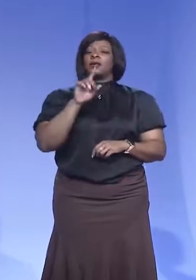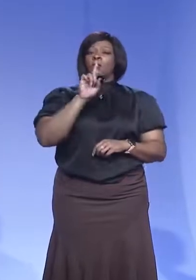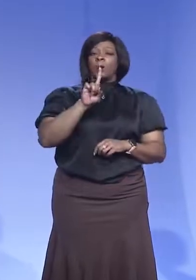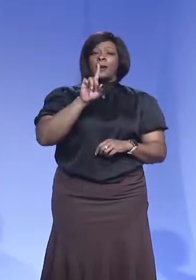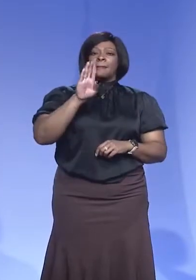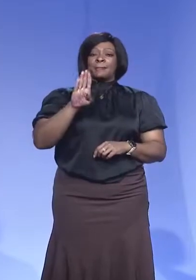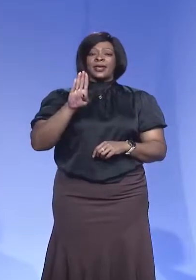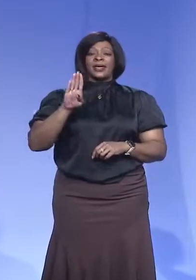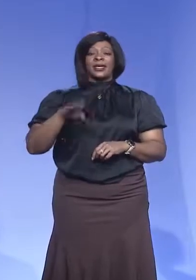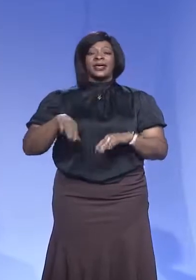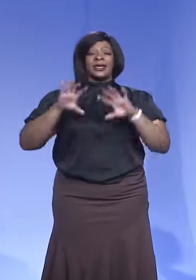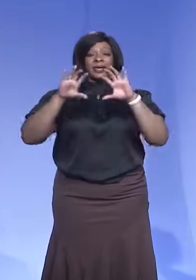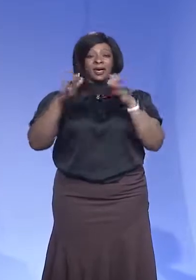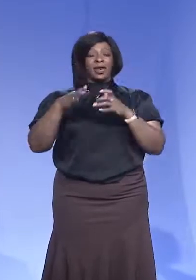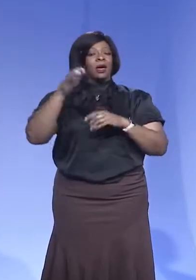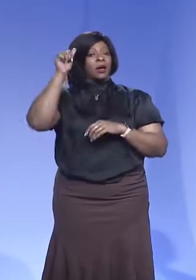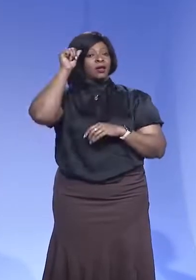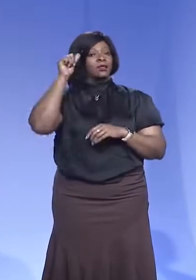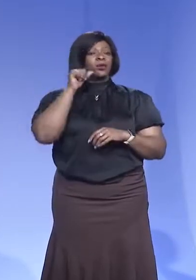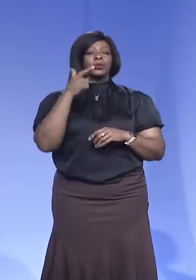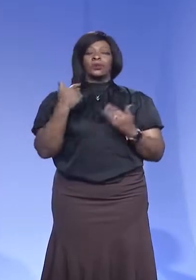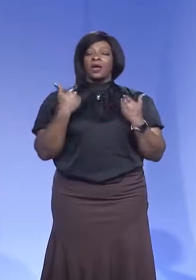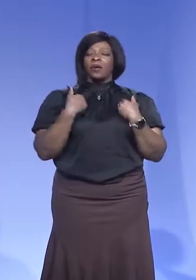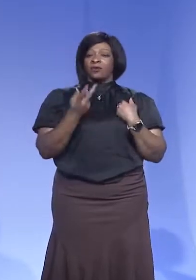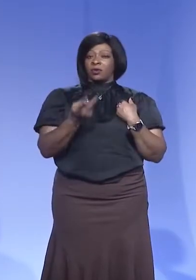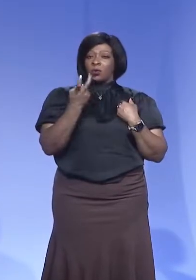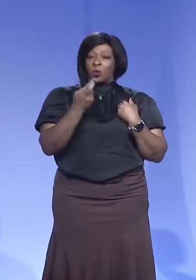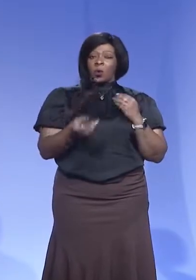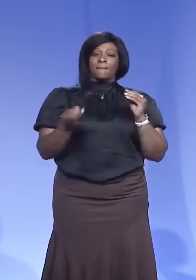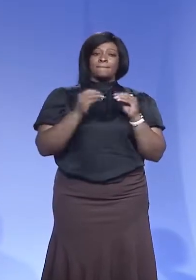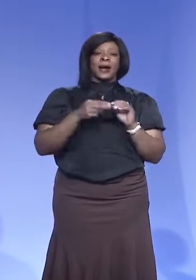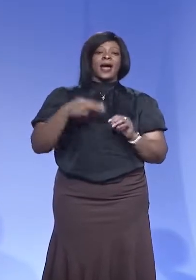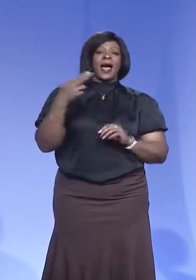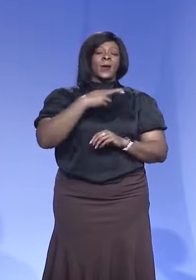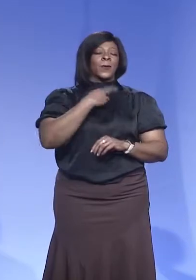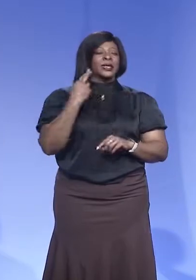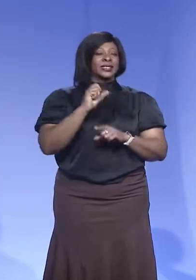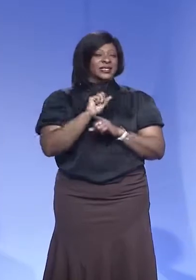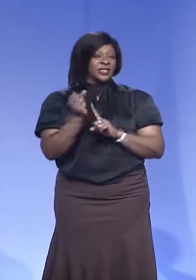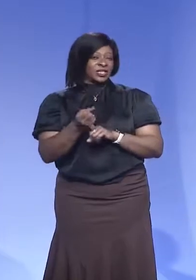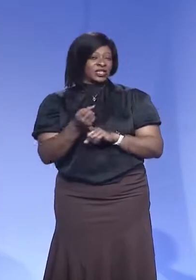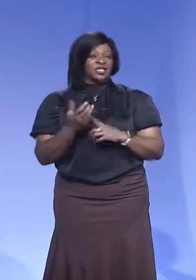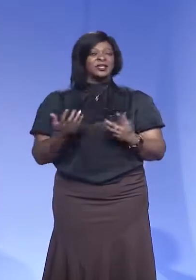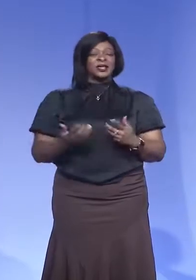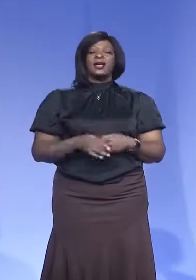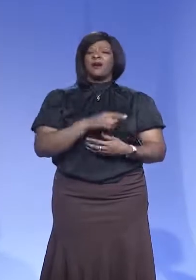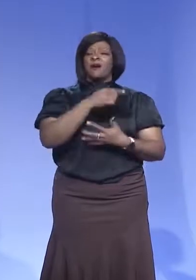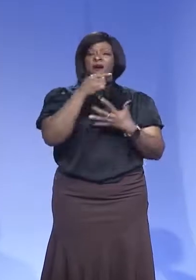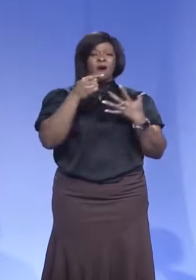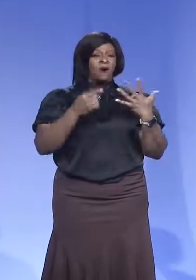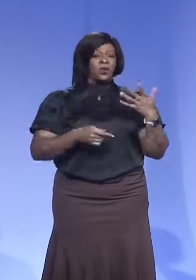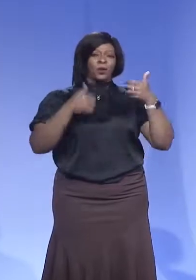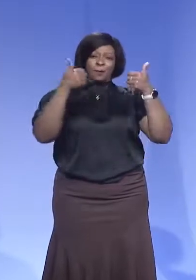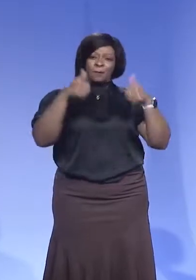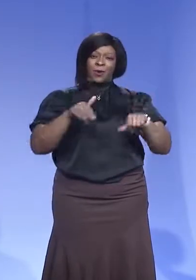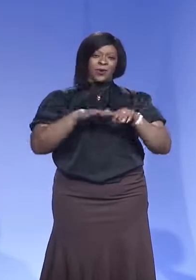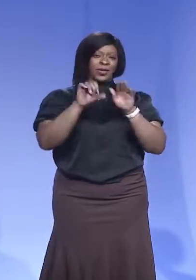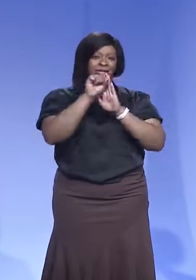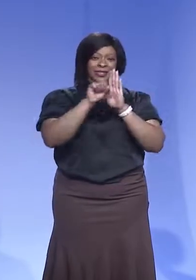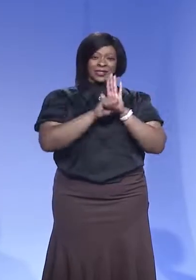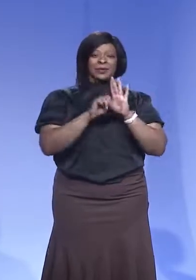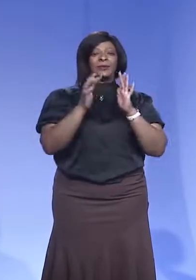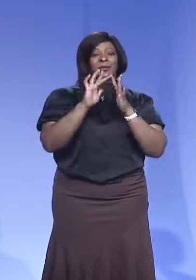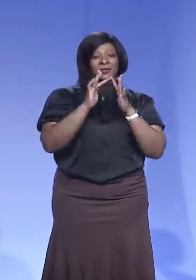category are those adults who have 2 or more high-risk conditions. And all of this is posted on the state